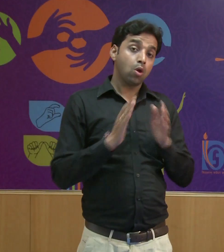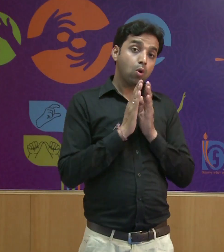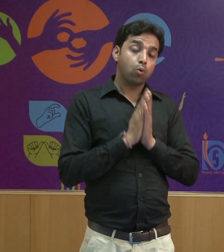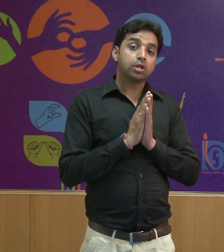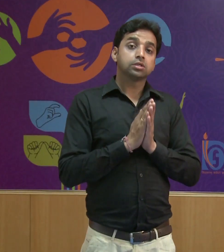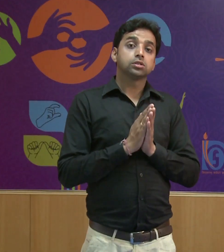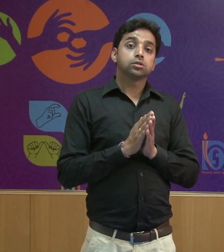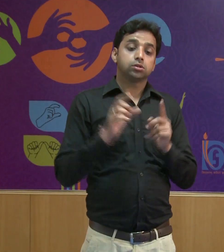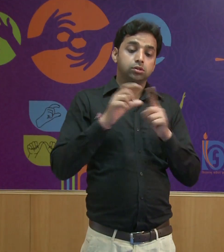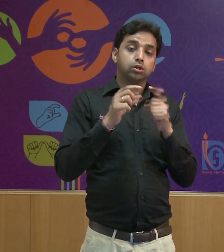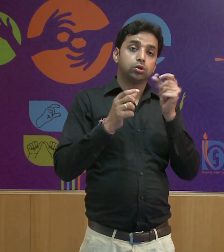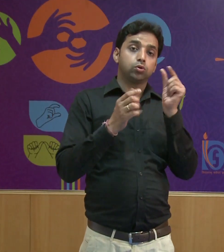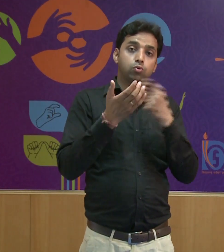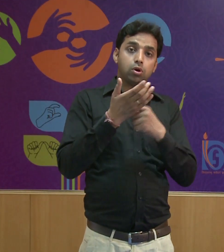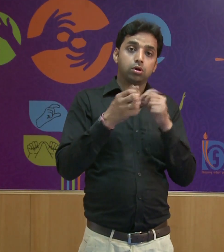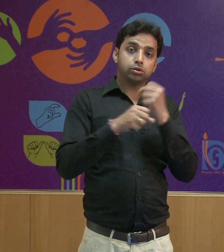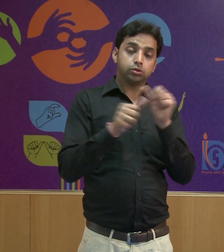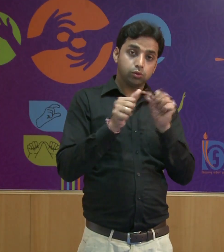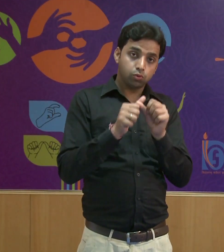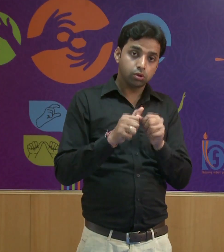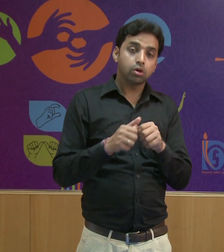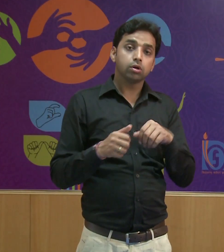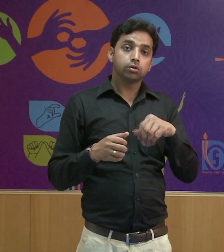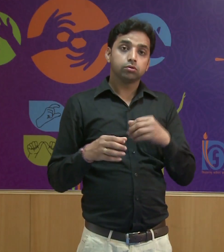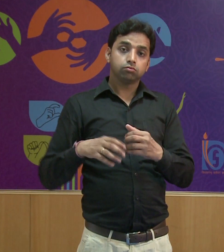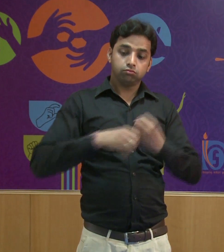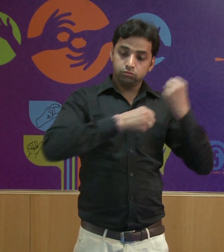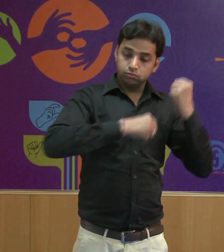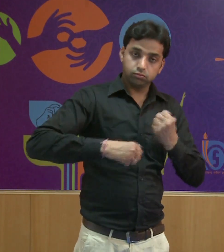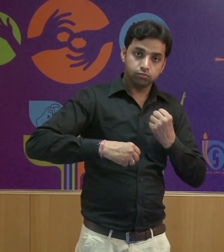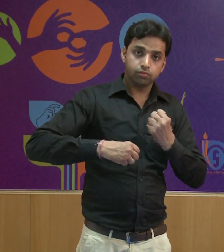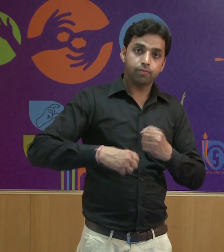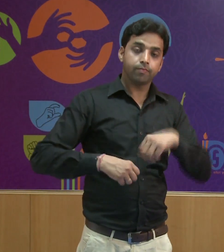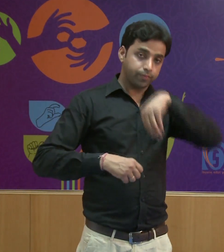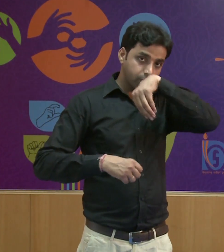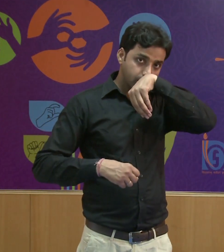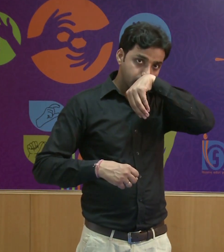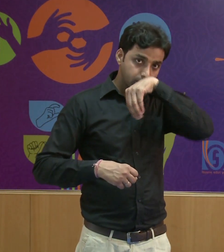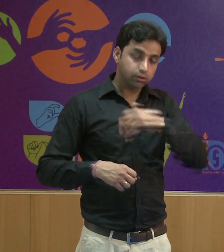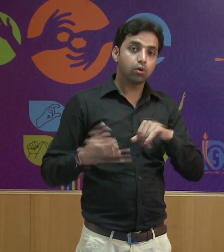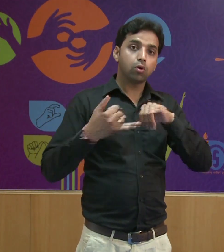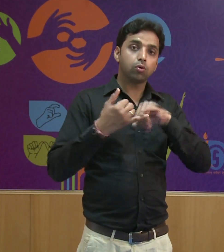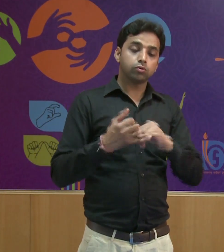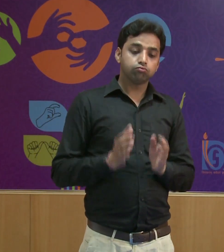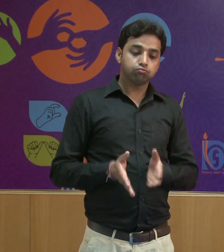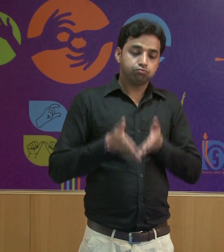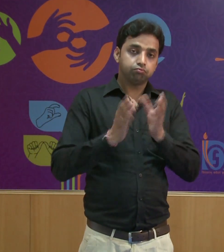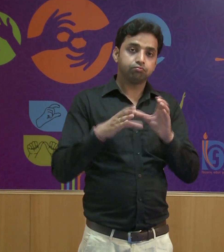god Ganesha and Shivalingas have been